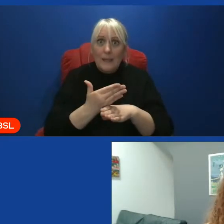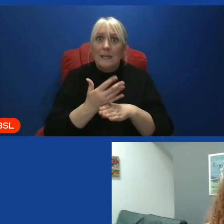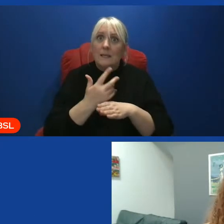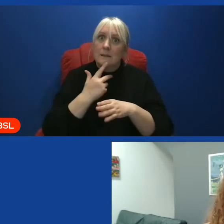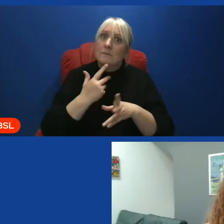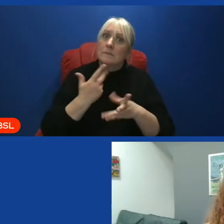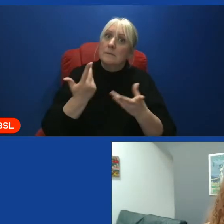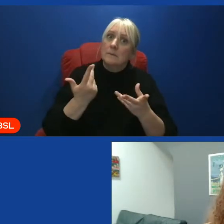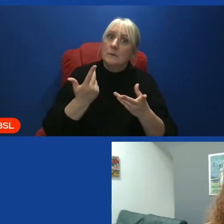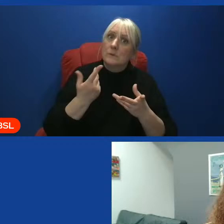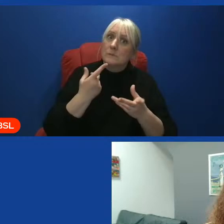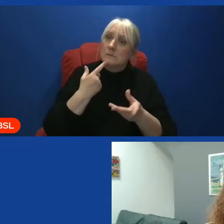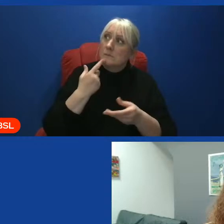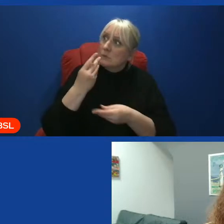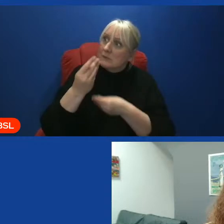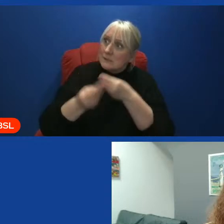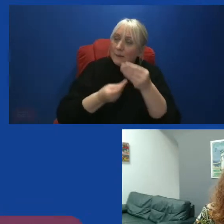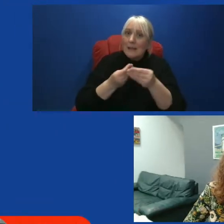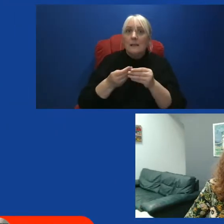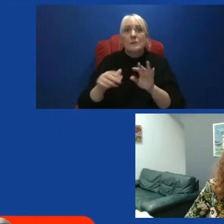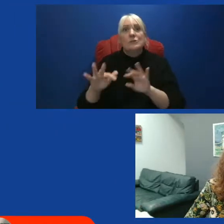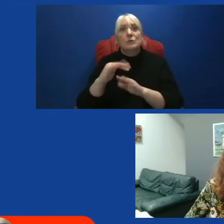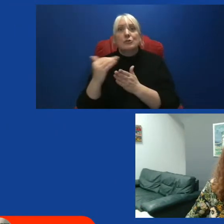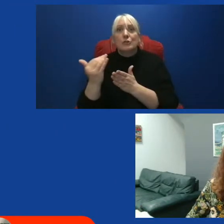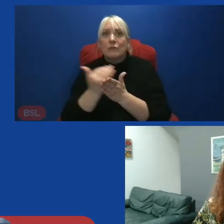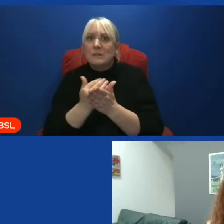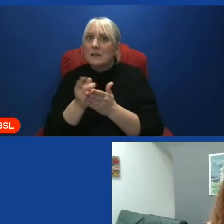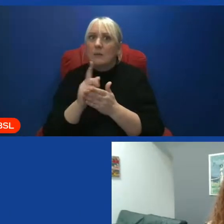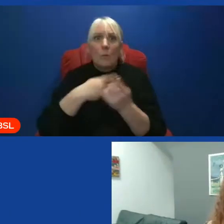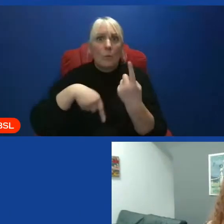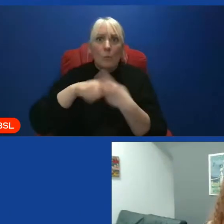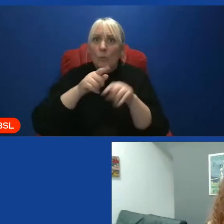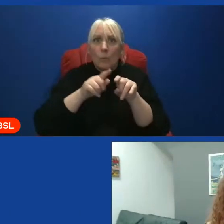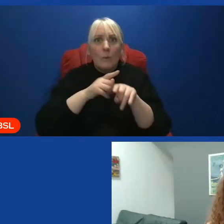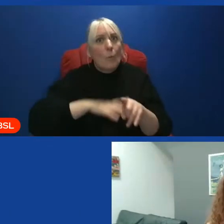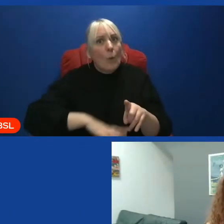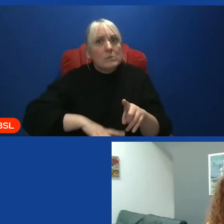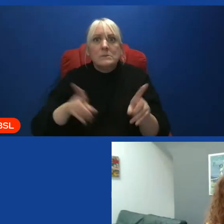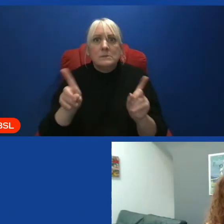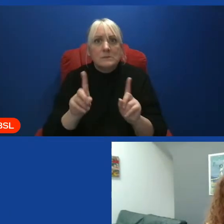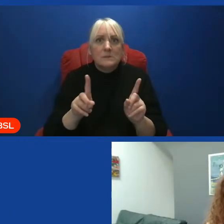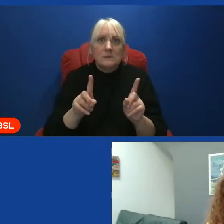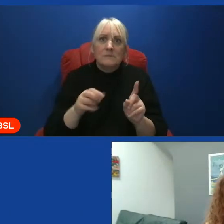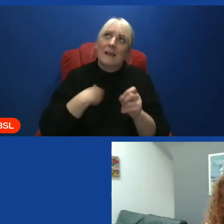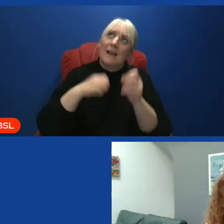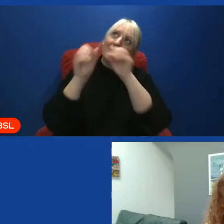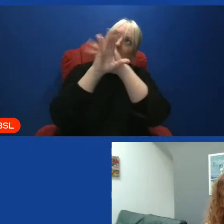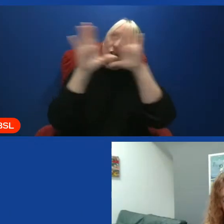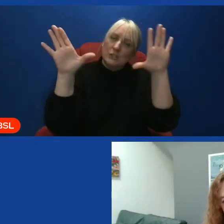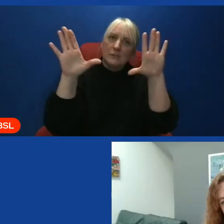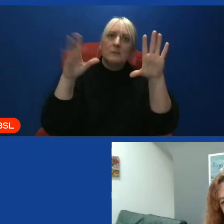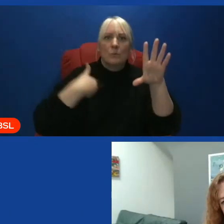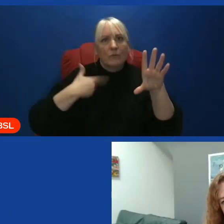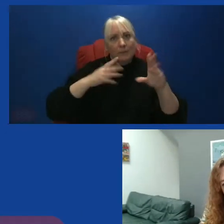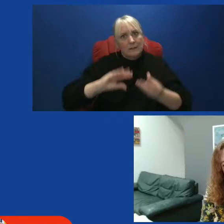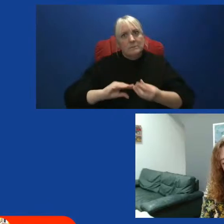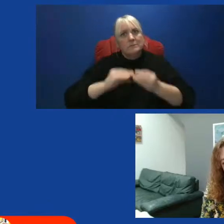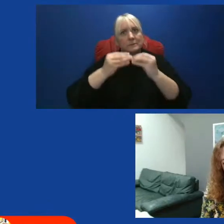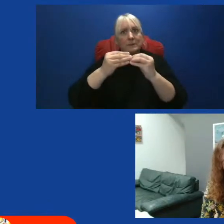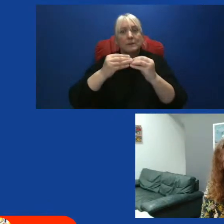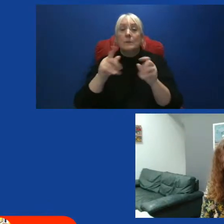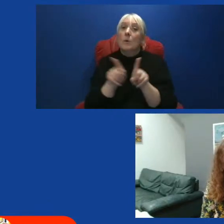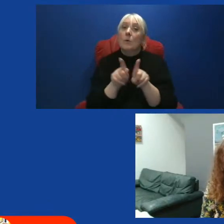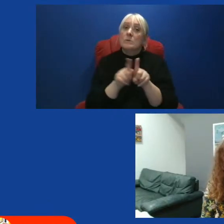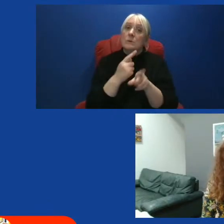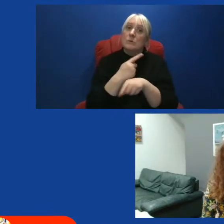narrative for Social Security, what sort of Social Security system we would like to see moving forward, but also as well on tax justice